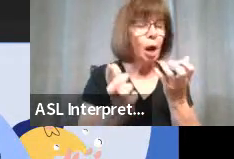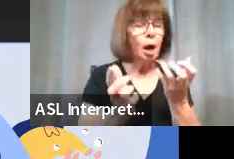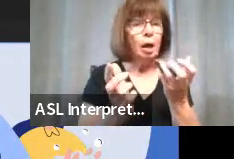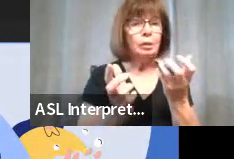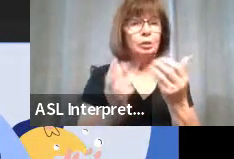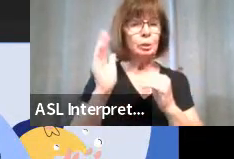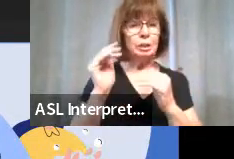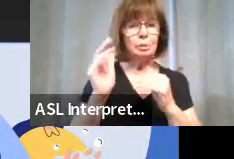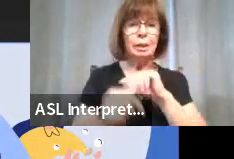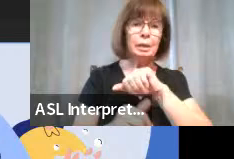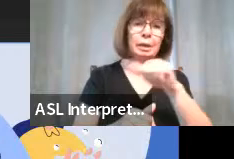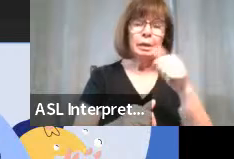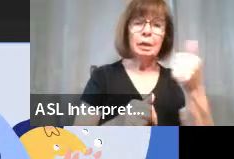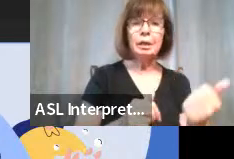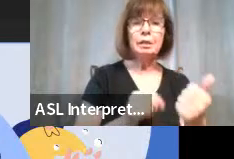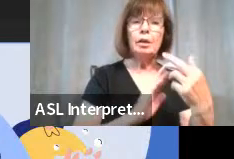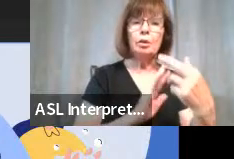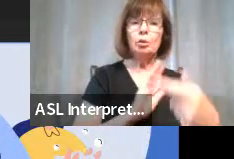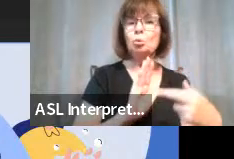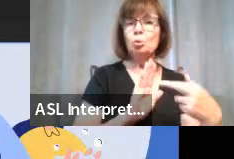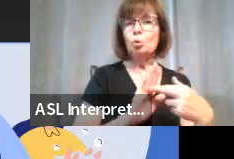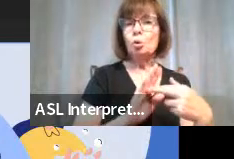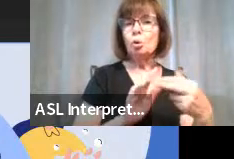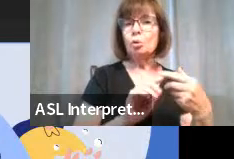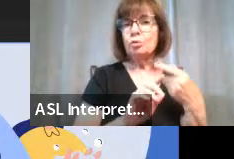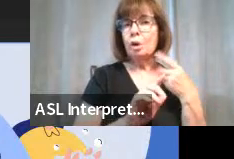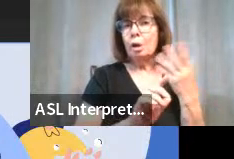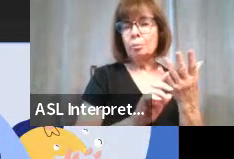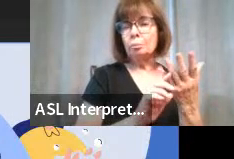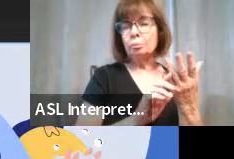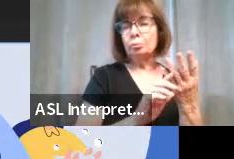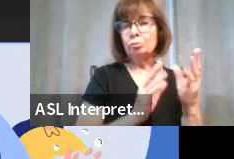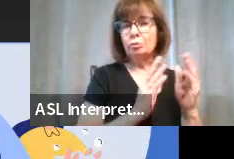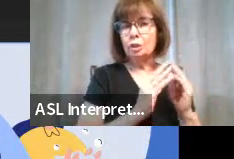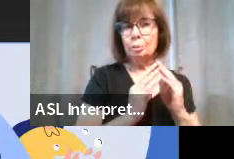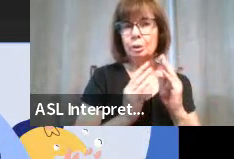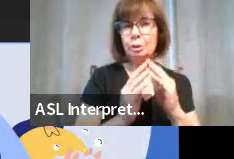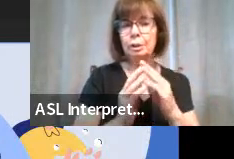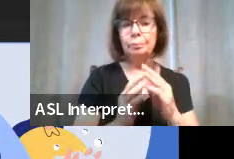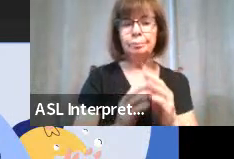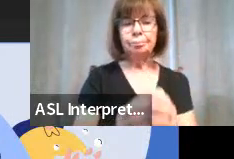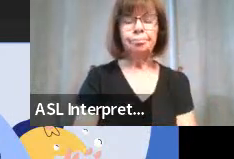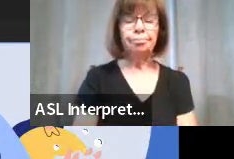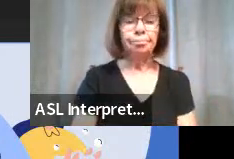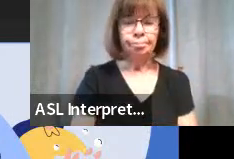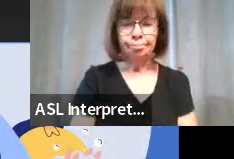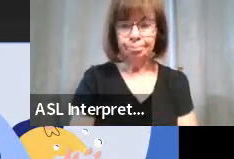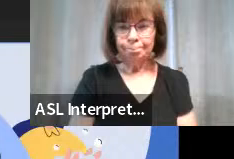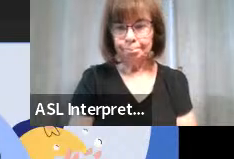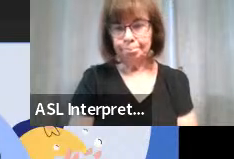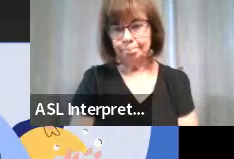role from communities if that feels like a stretch. Next slide, please.